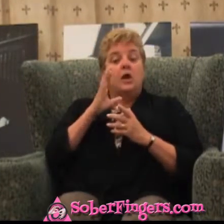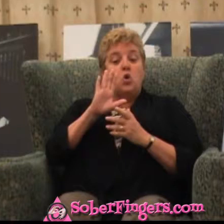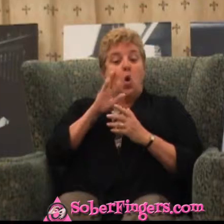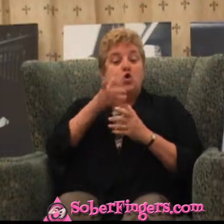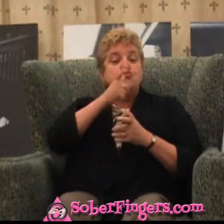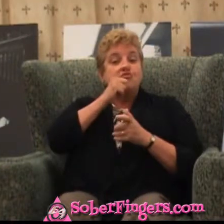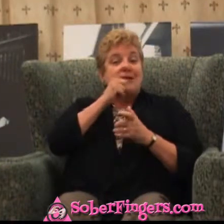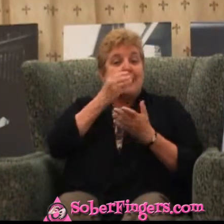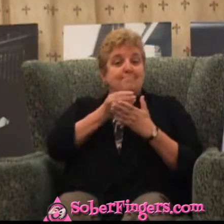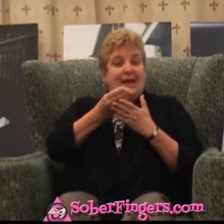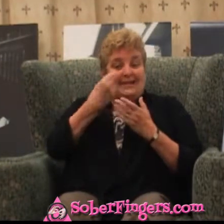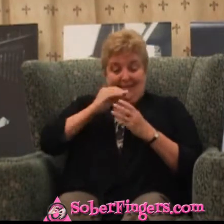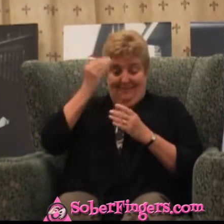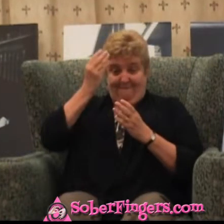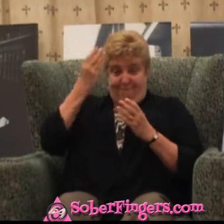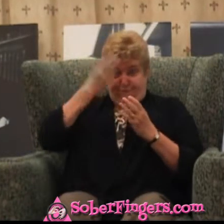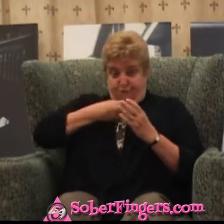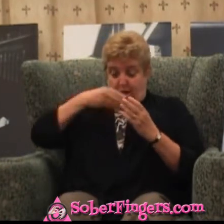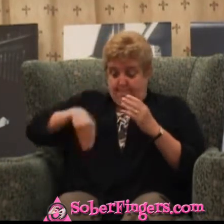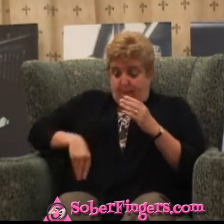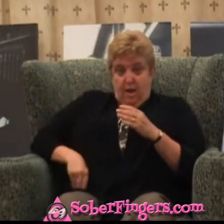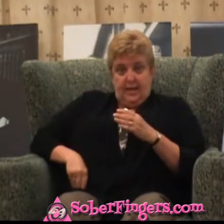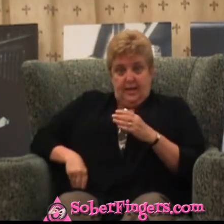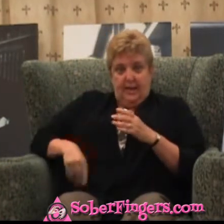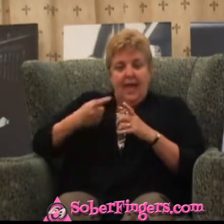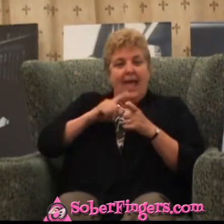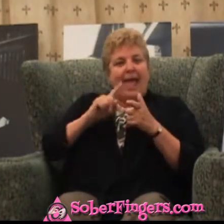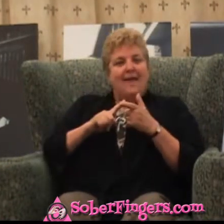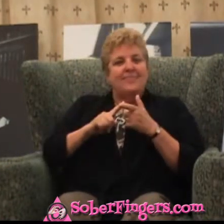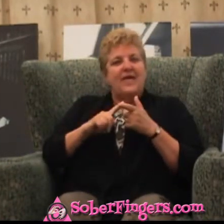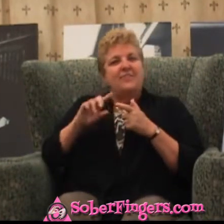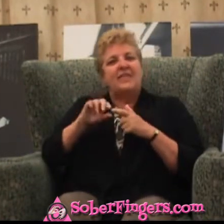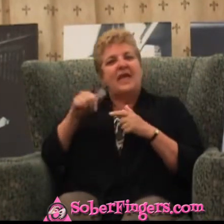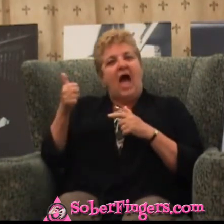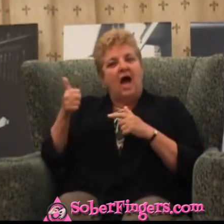front pocket and put the rest in the magic vault, your back pocket,